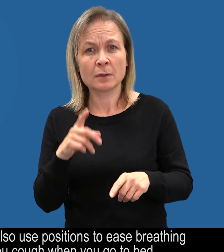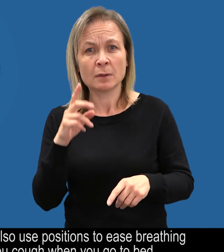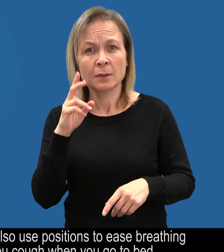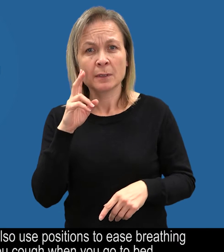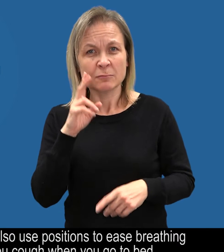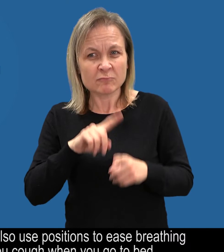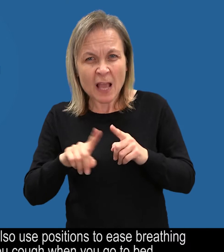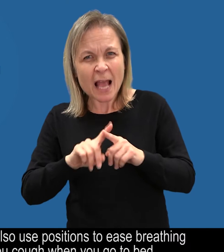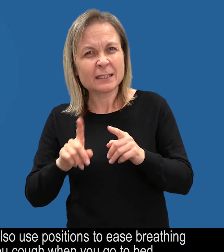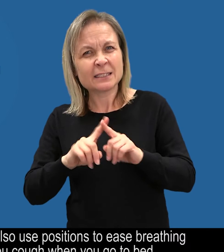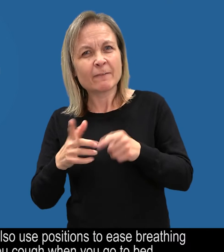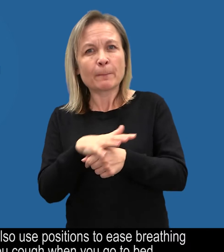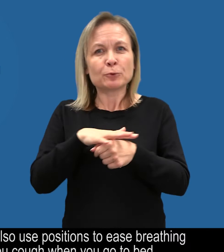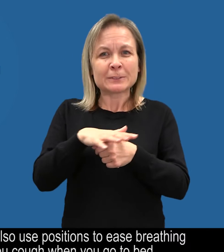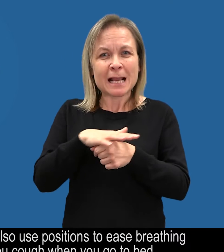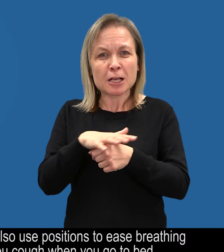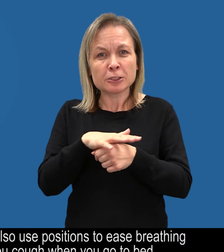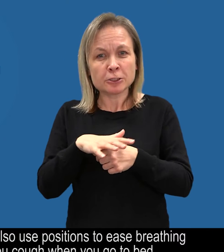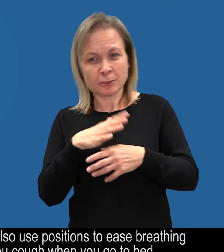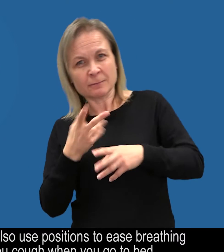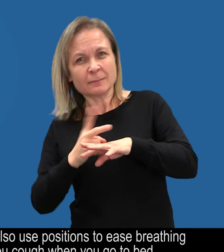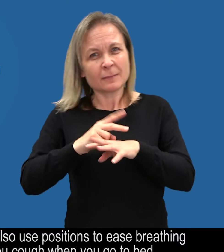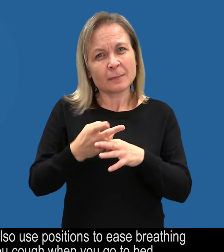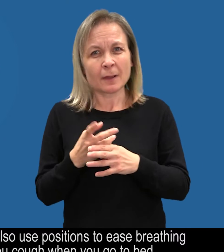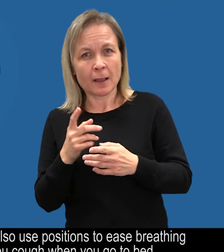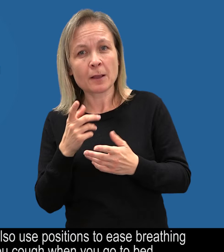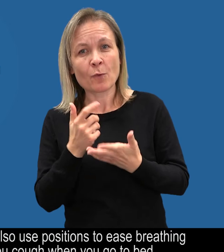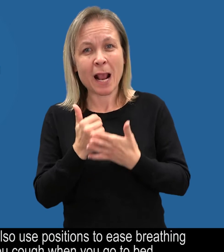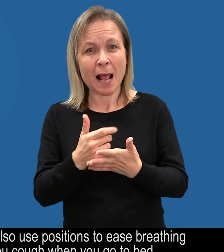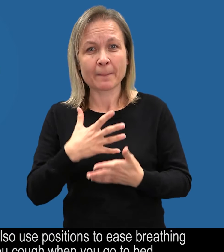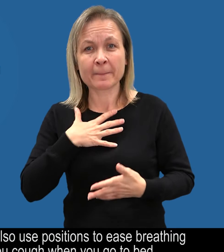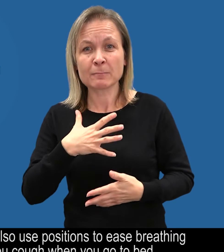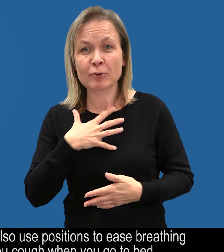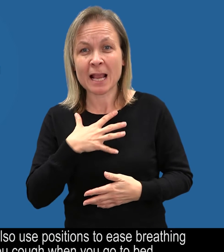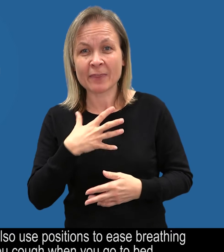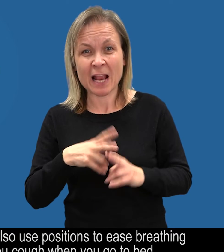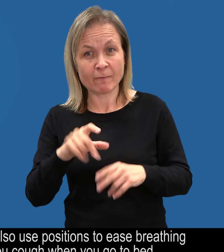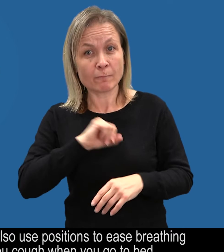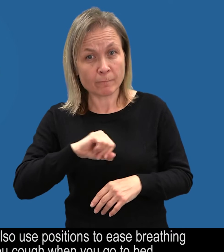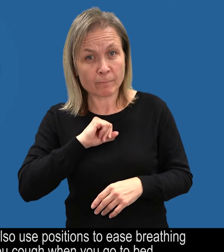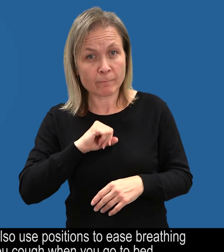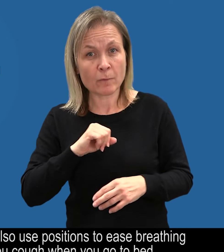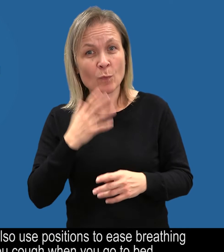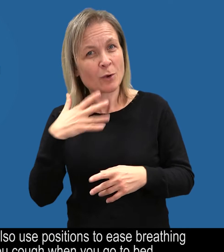You can also use positions to ease breathing if you cough when you go to bed.